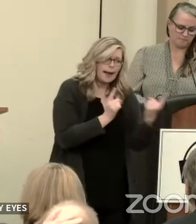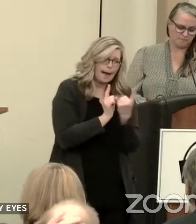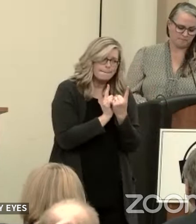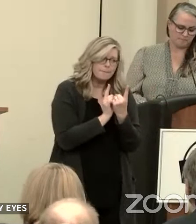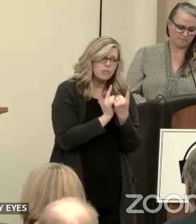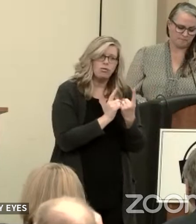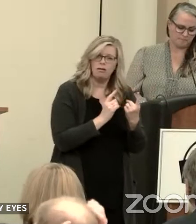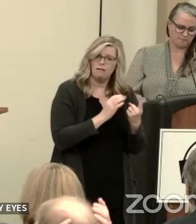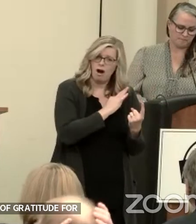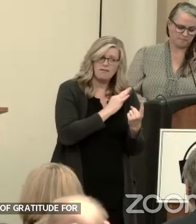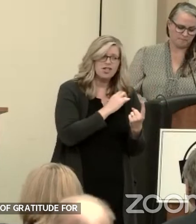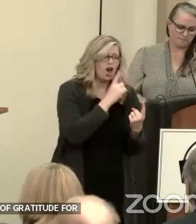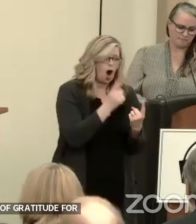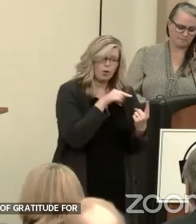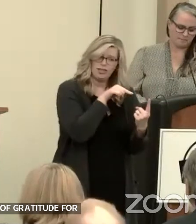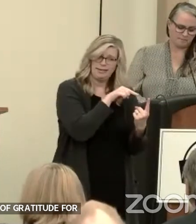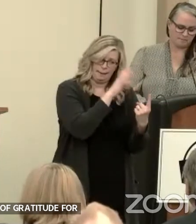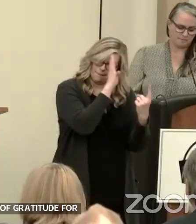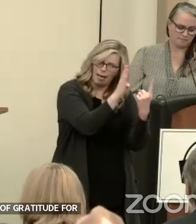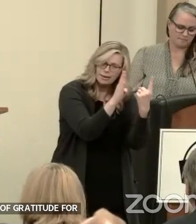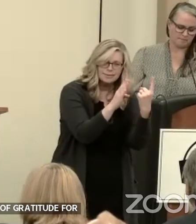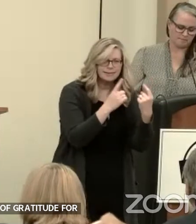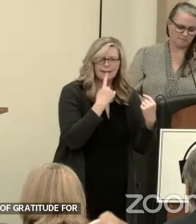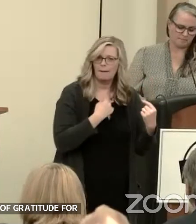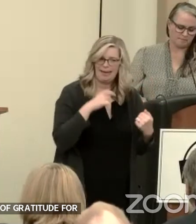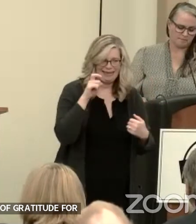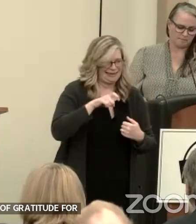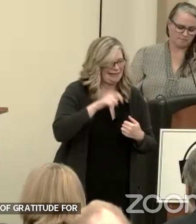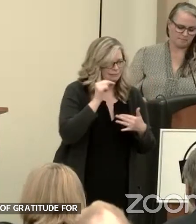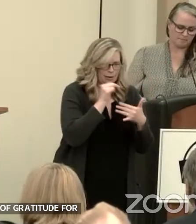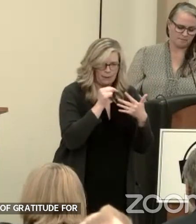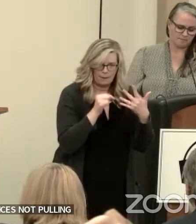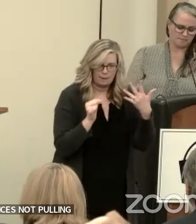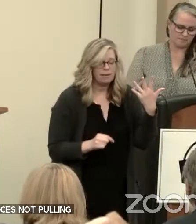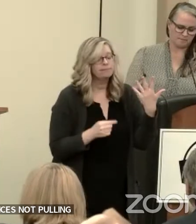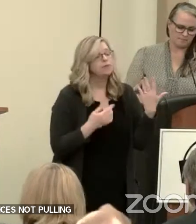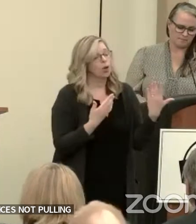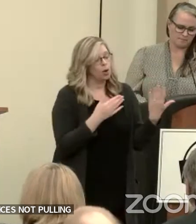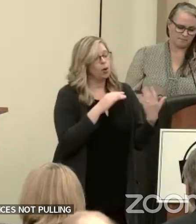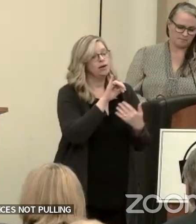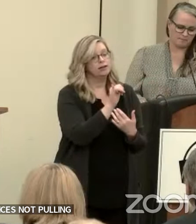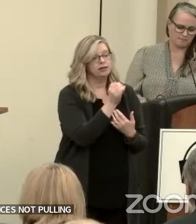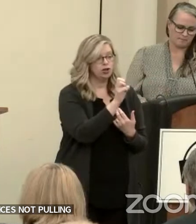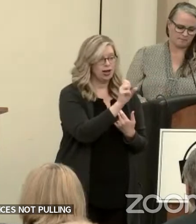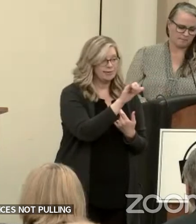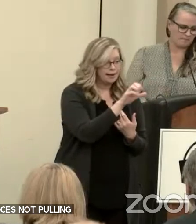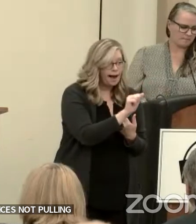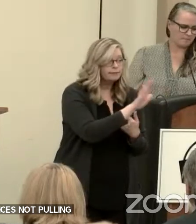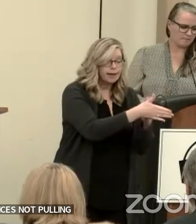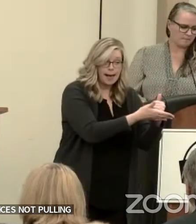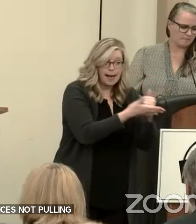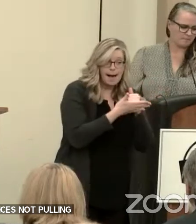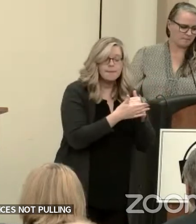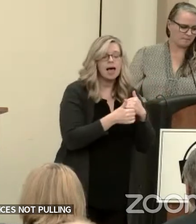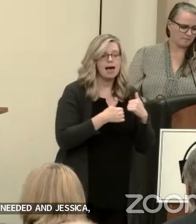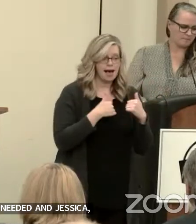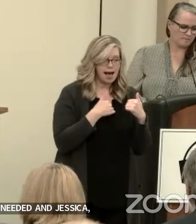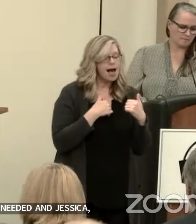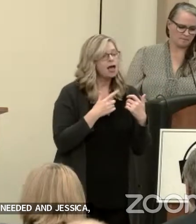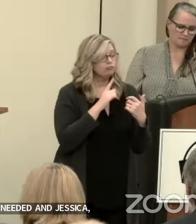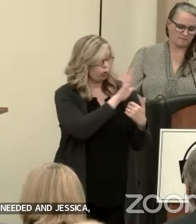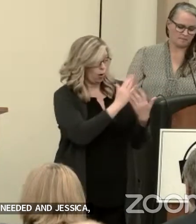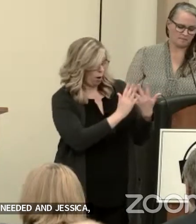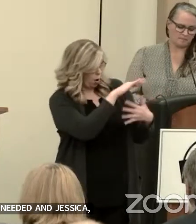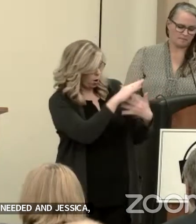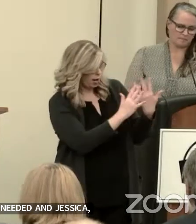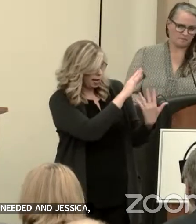any punches, telling me exactly what is needed. And Jessica, with your help, we have delivered on many of those key priorities that you